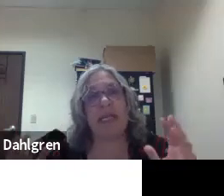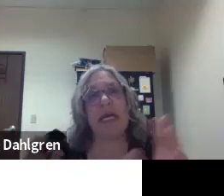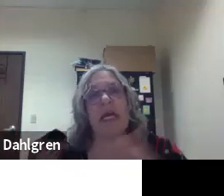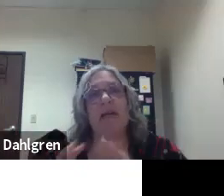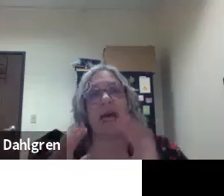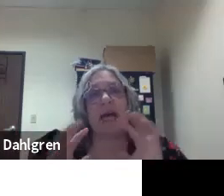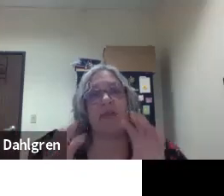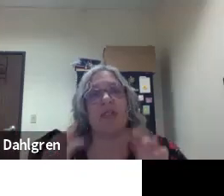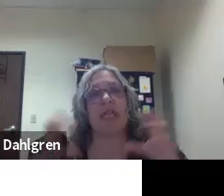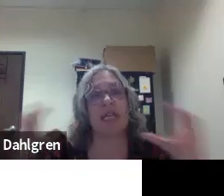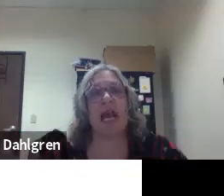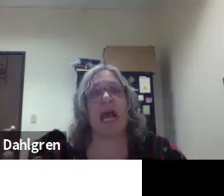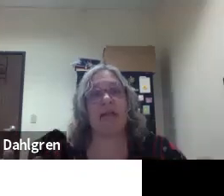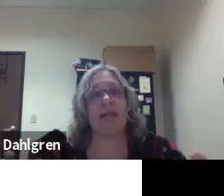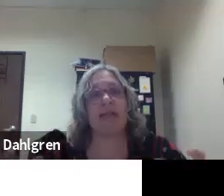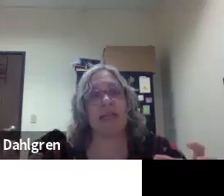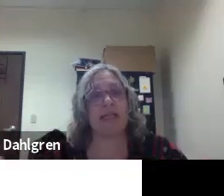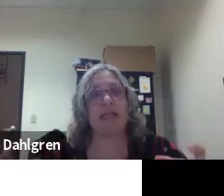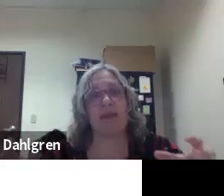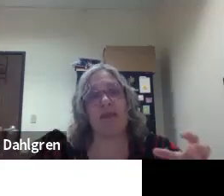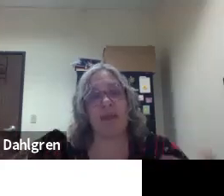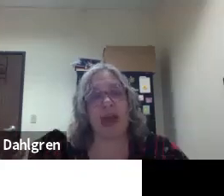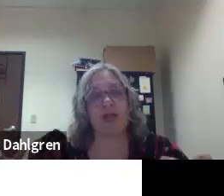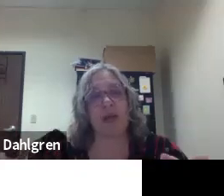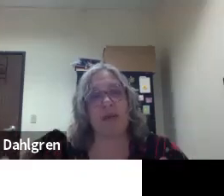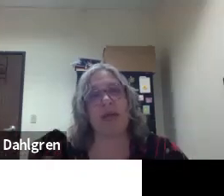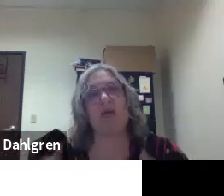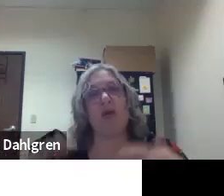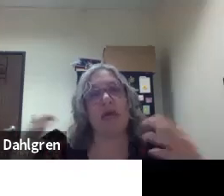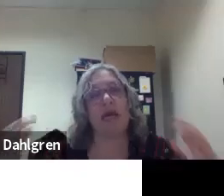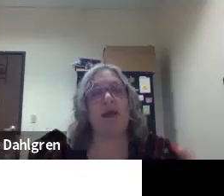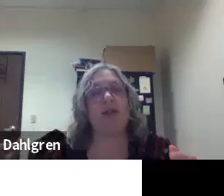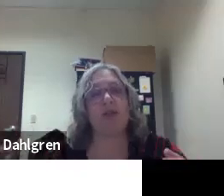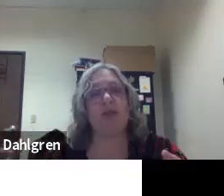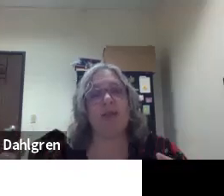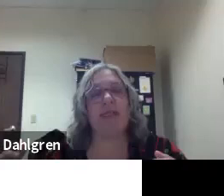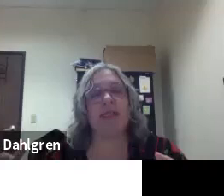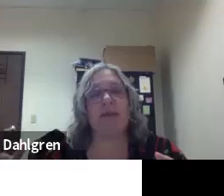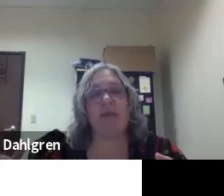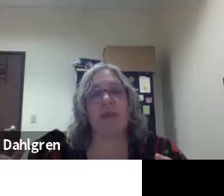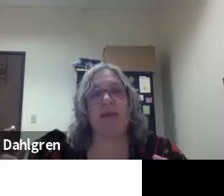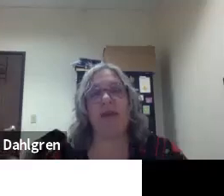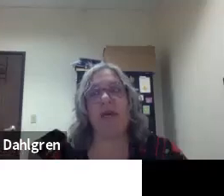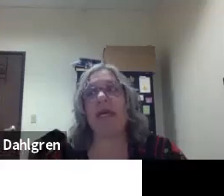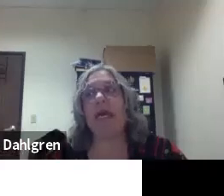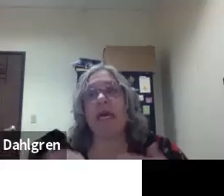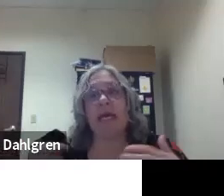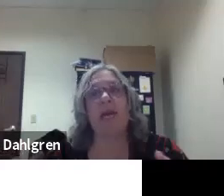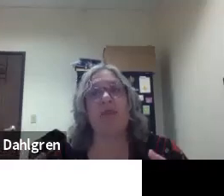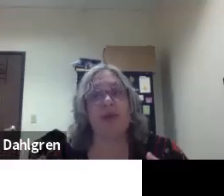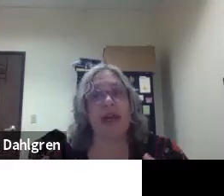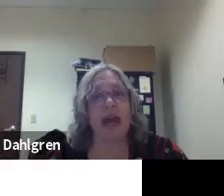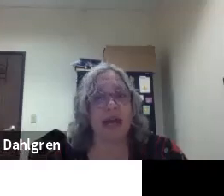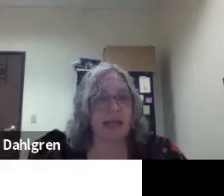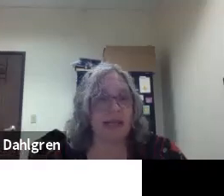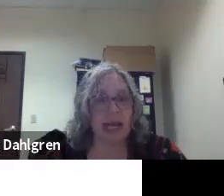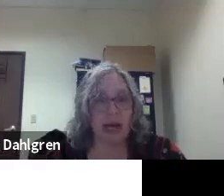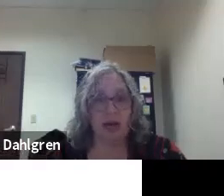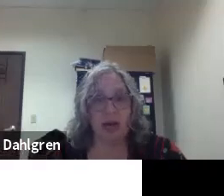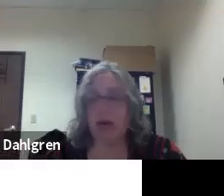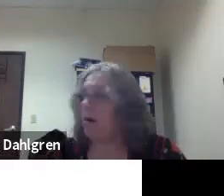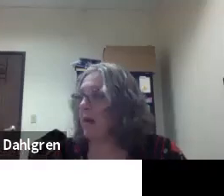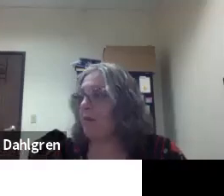can see that just getting access to this type of cash payment or being eligible for this type of benefit can provide